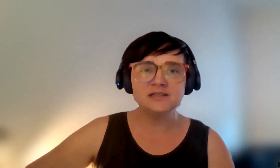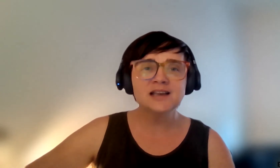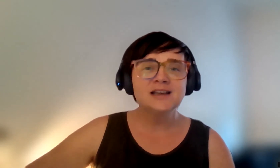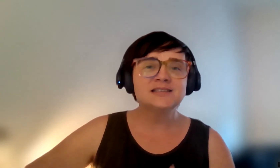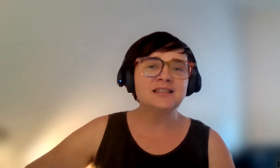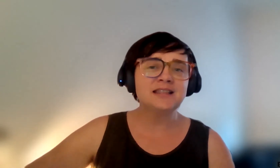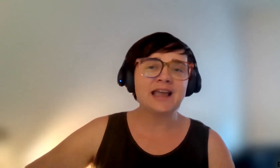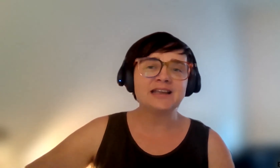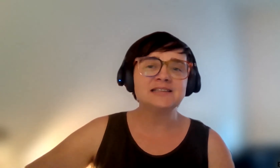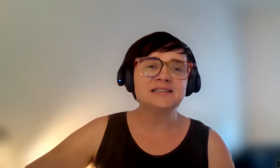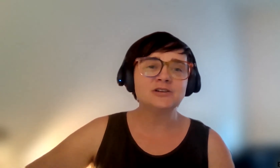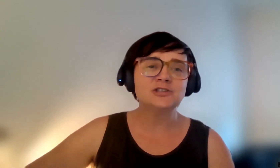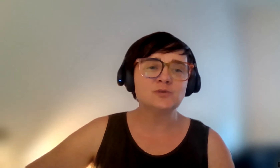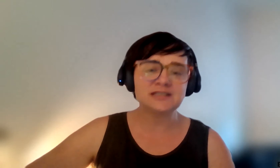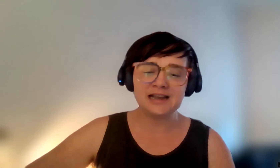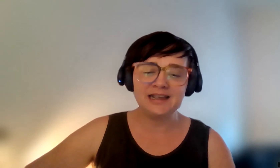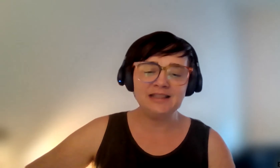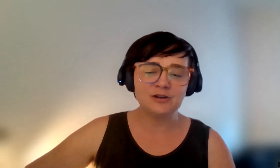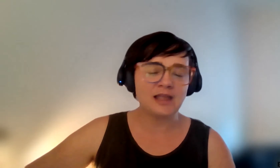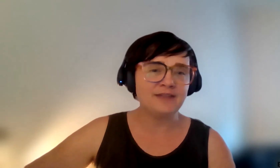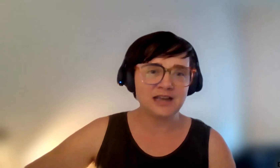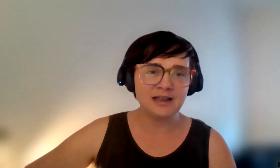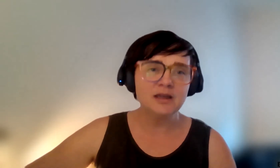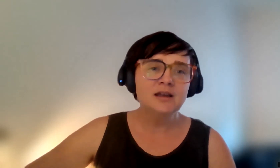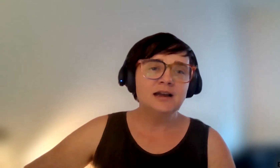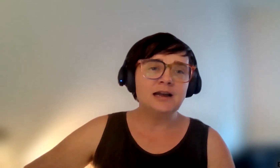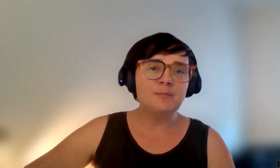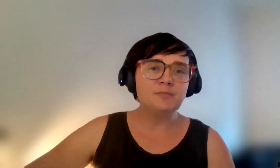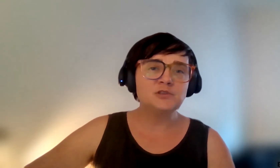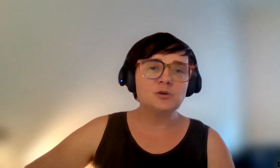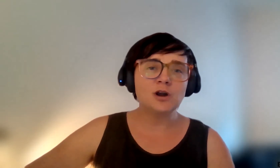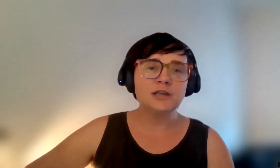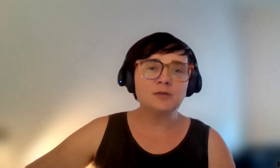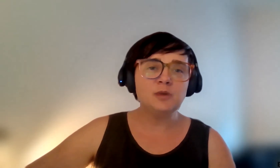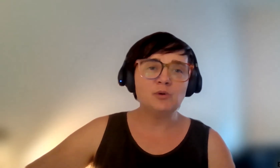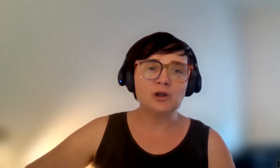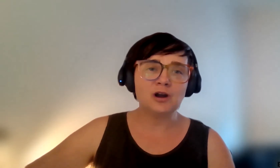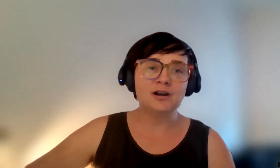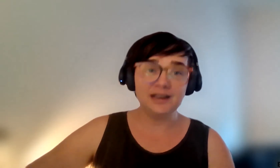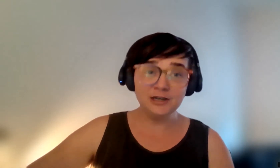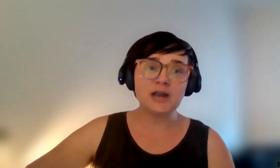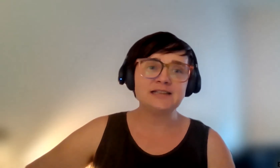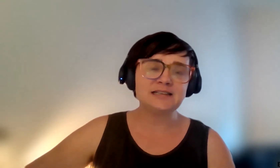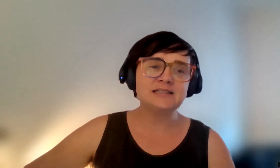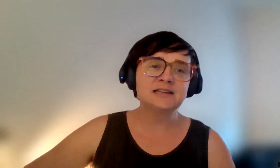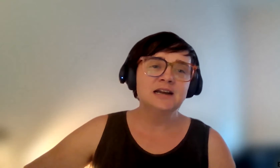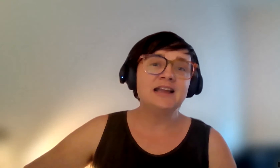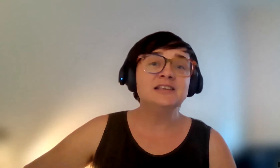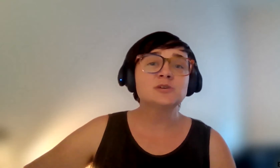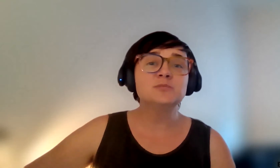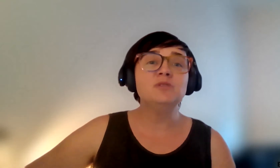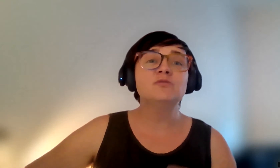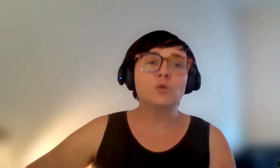24-year-old respondents said that they had considered suicide in their lifetime. So our young people are in